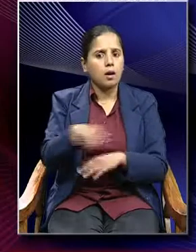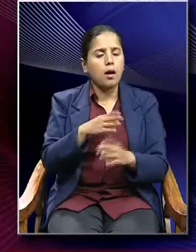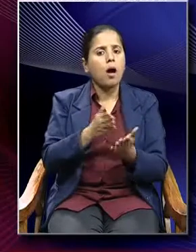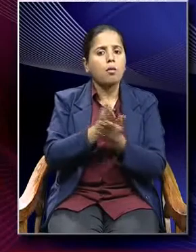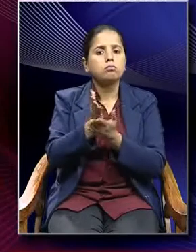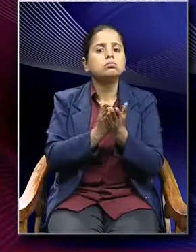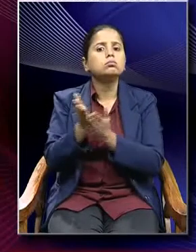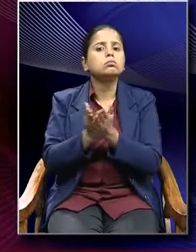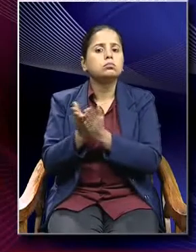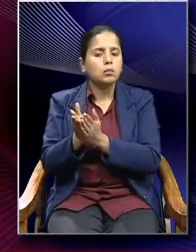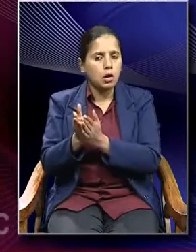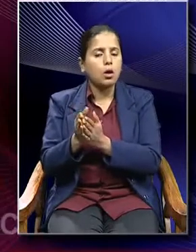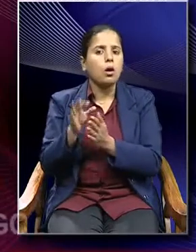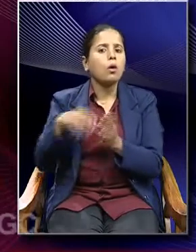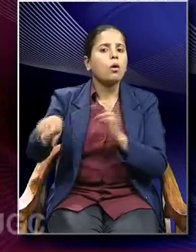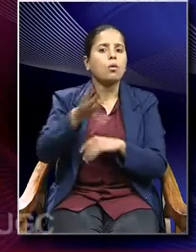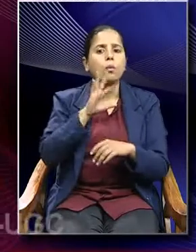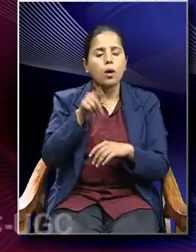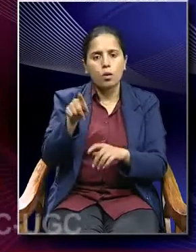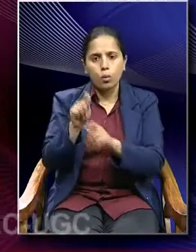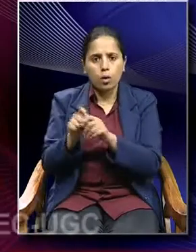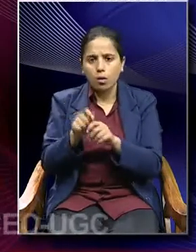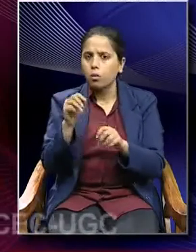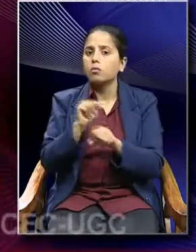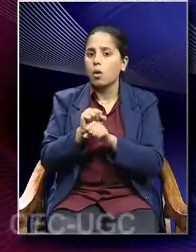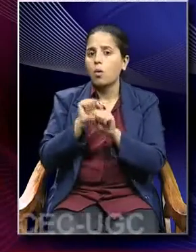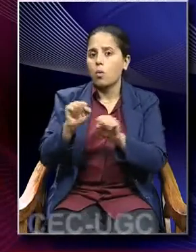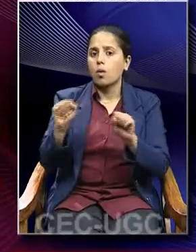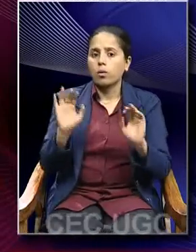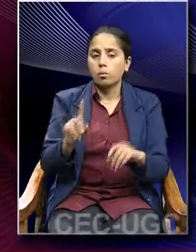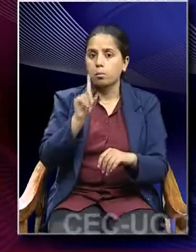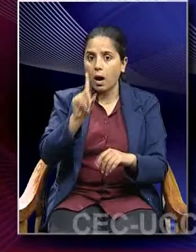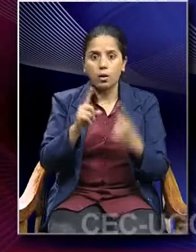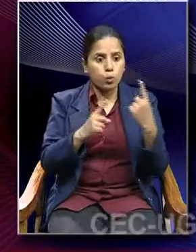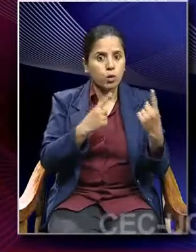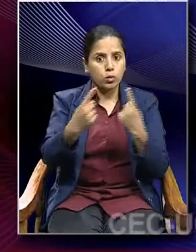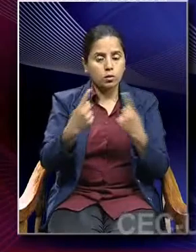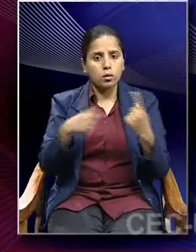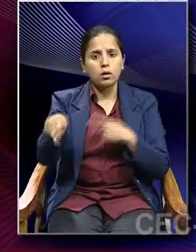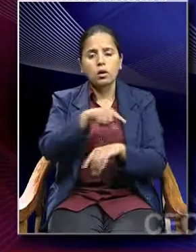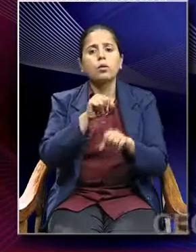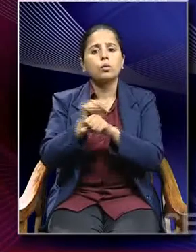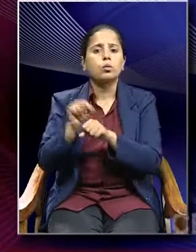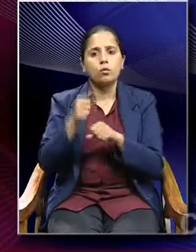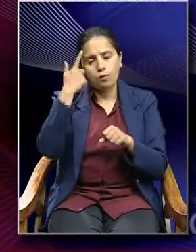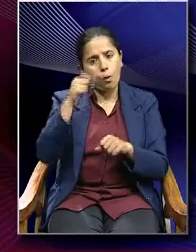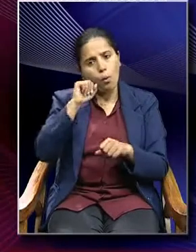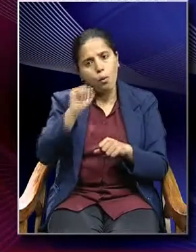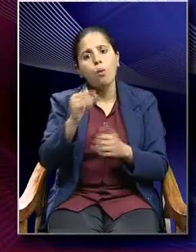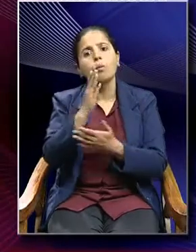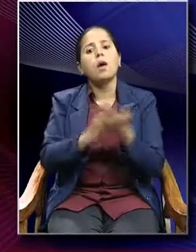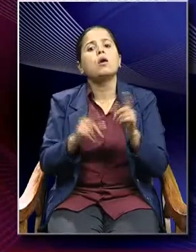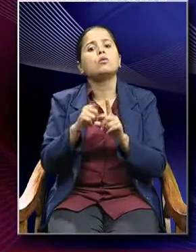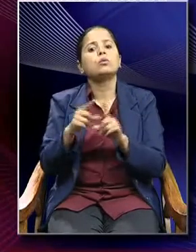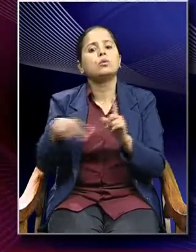organism have a function to perform, but each part performs its own part in order